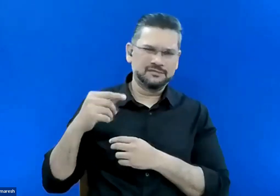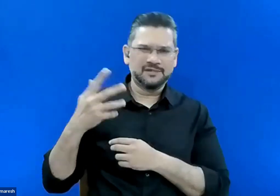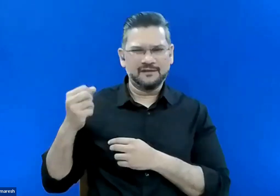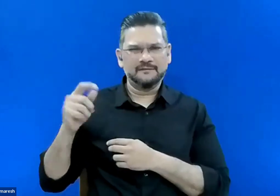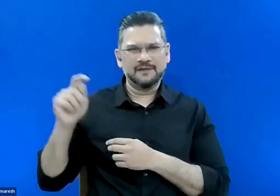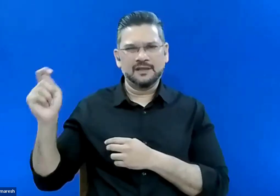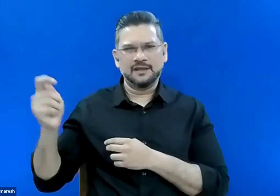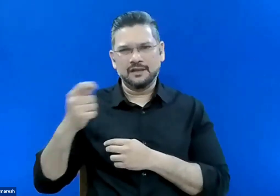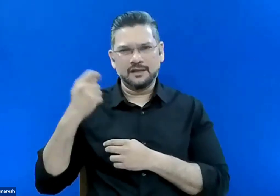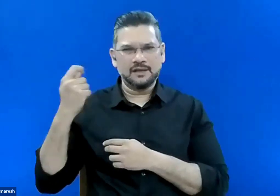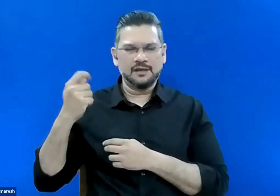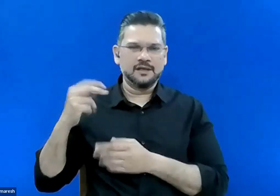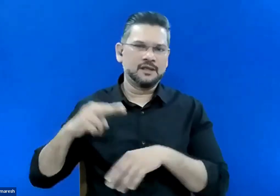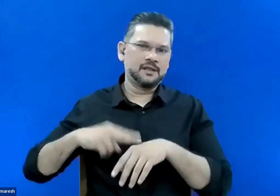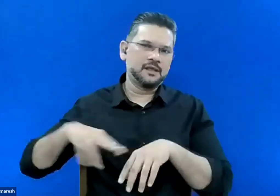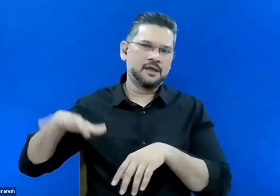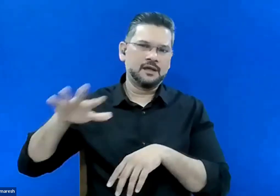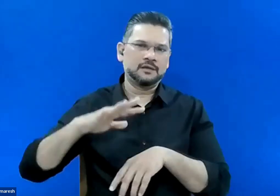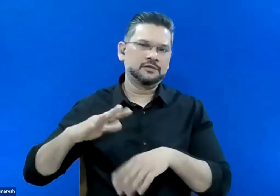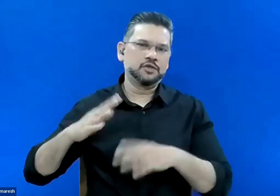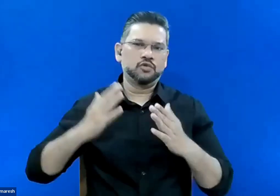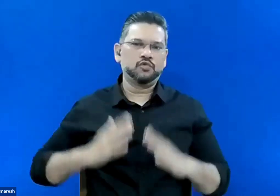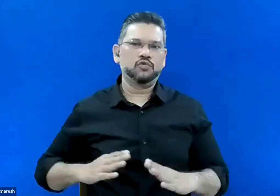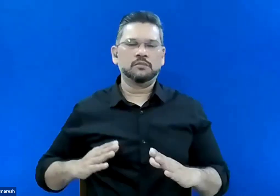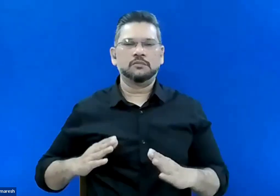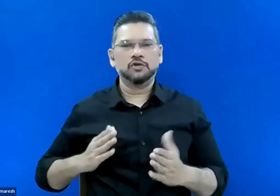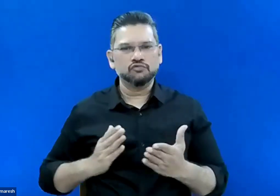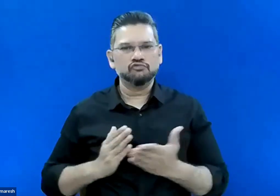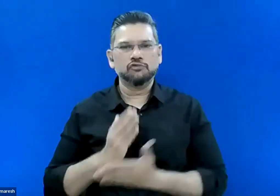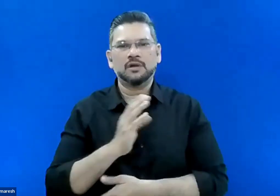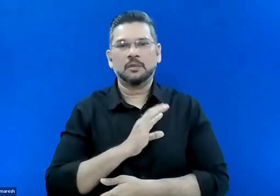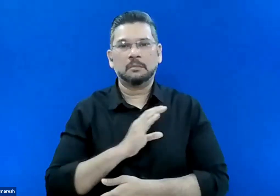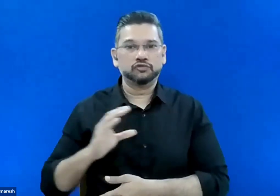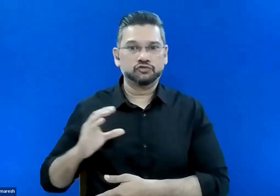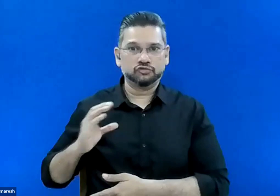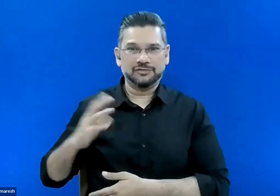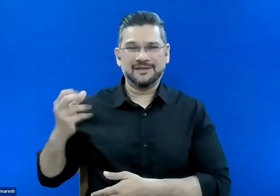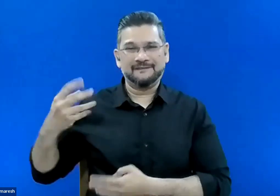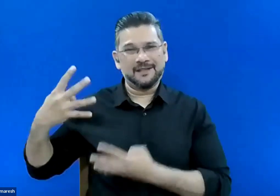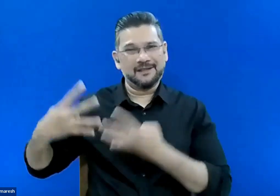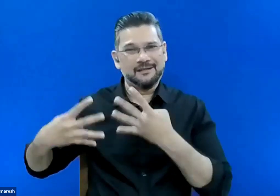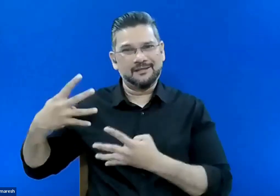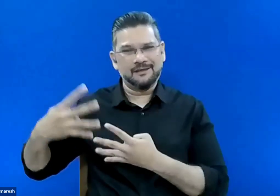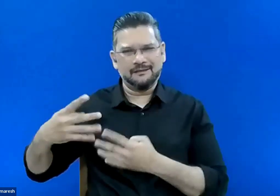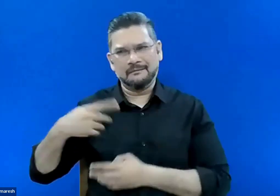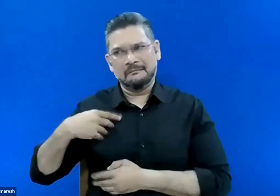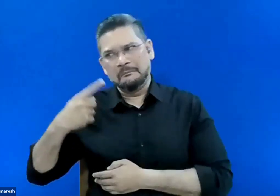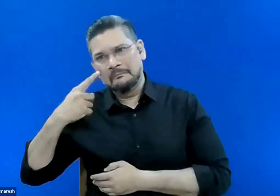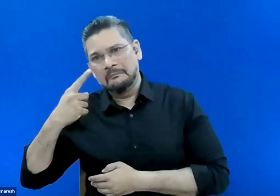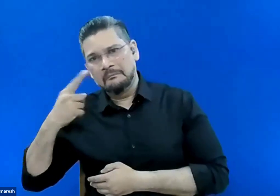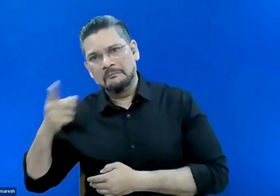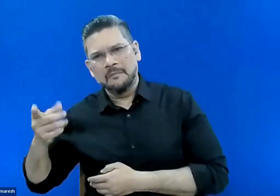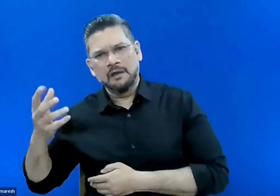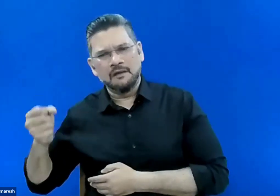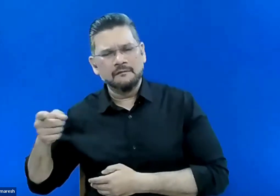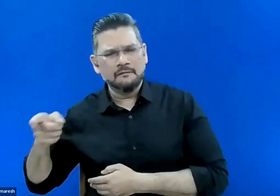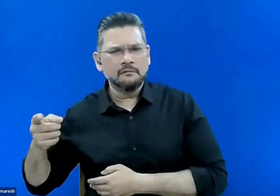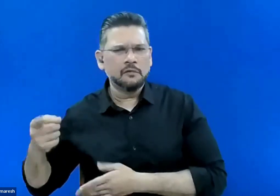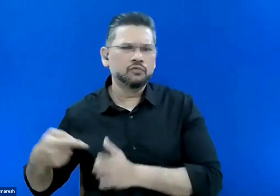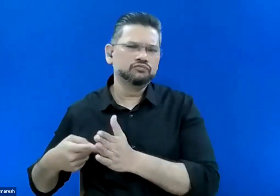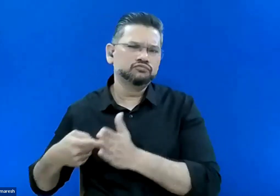Human Rights, they estimated that 25% to 40% of outpatients